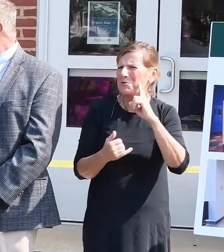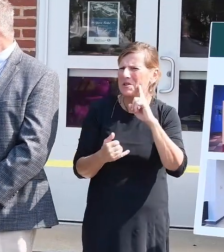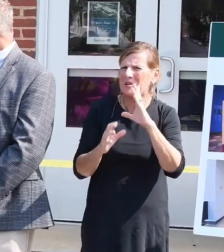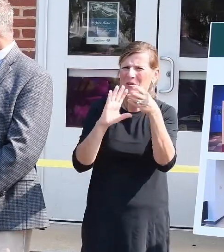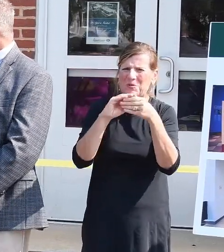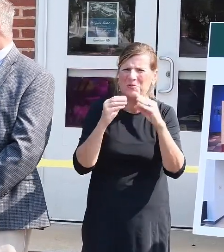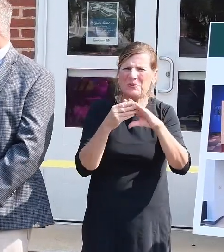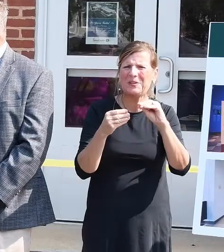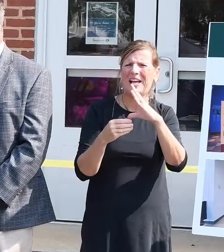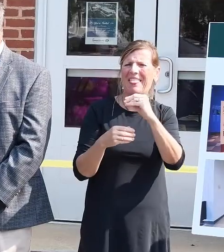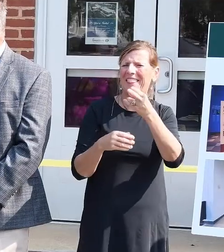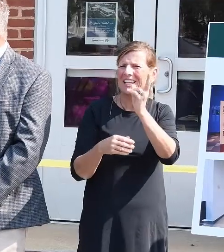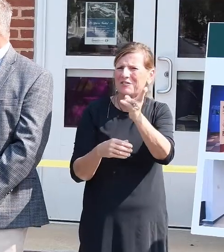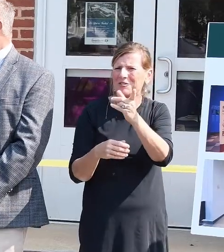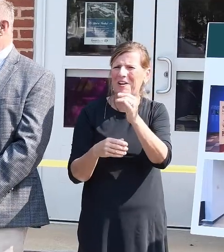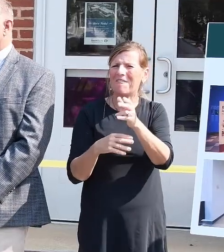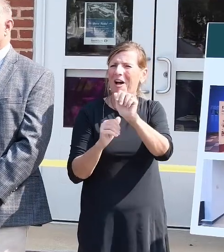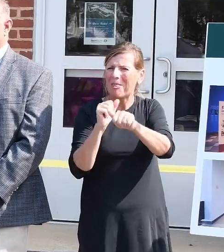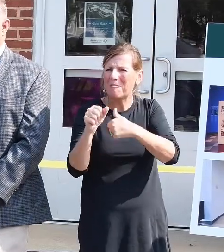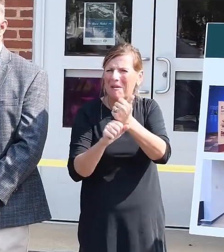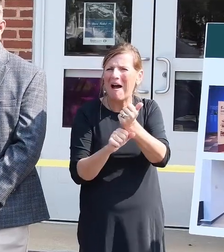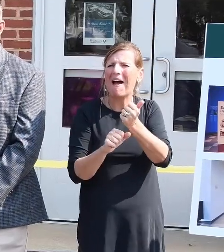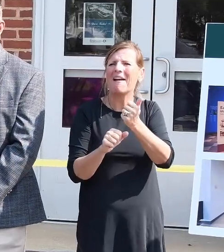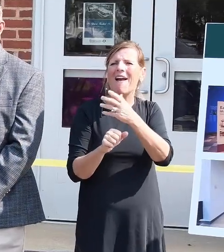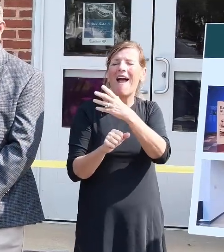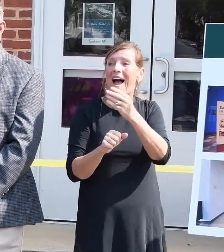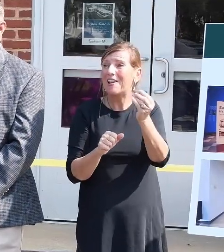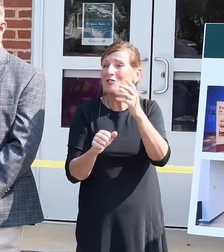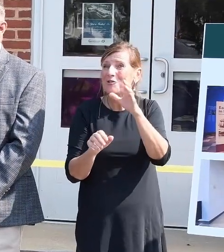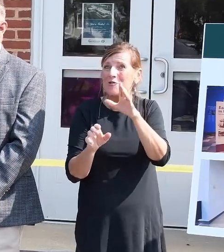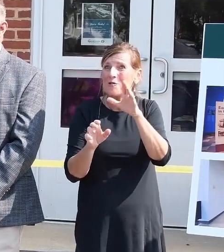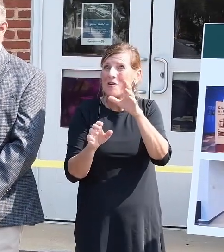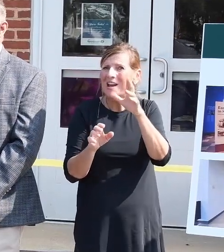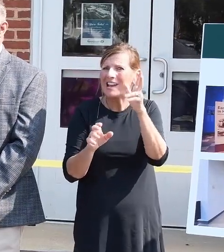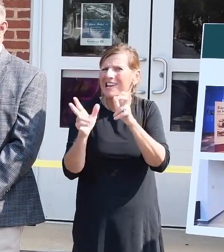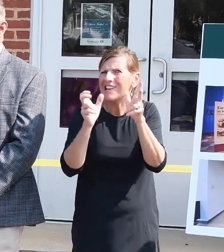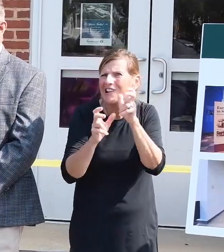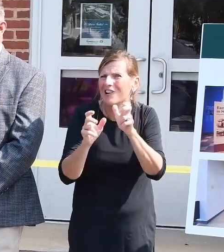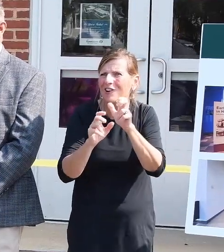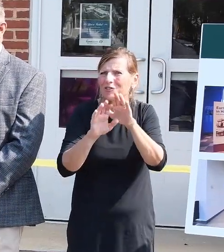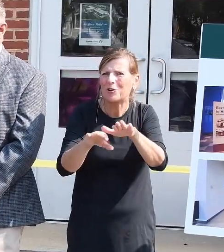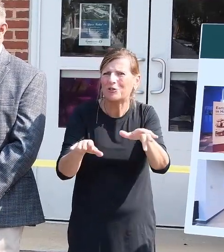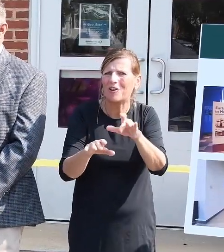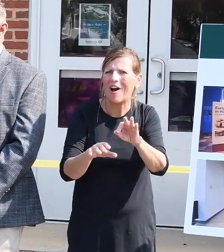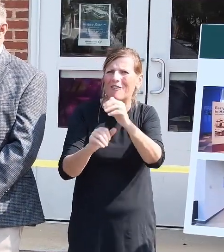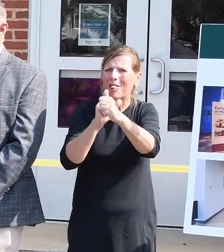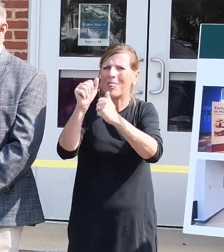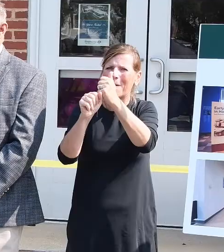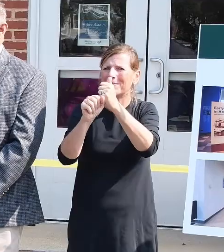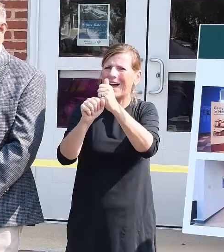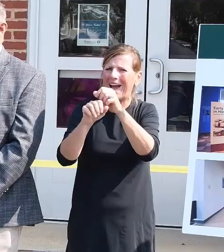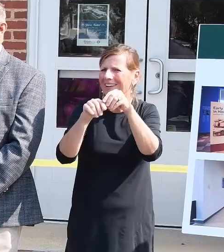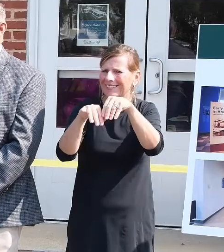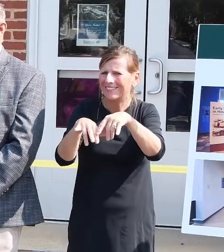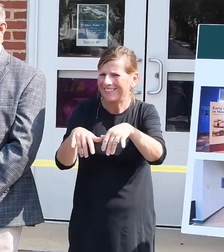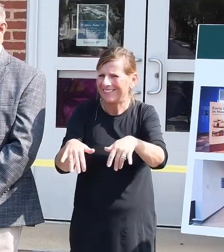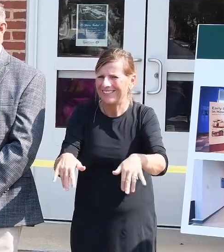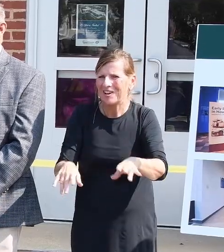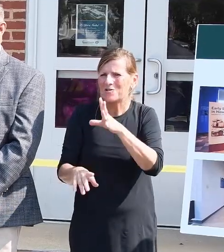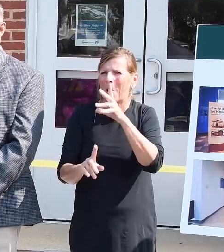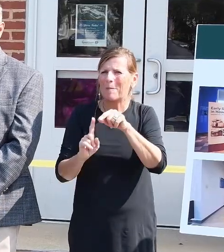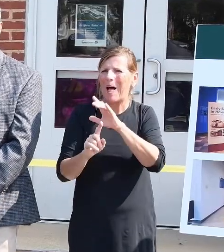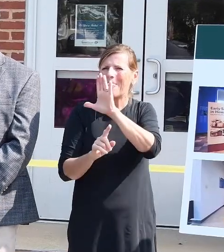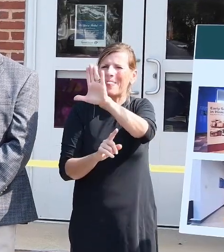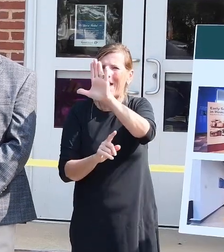histories of the alumni, when you hear children of the alumni talk to you about their parents' experiences.